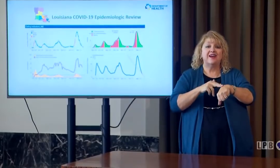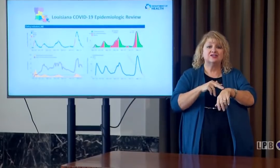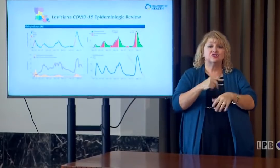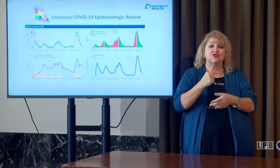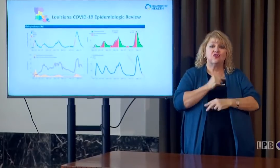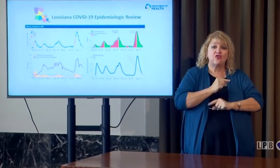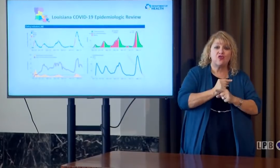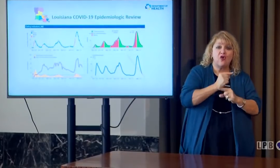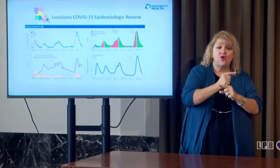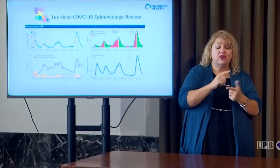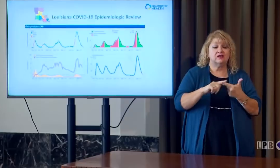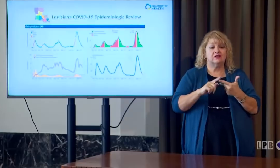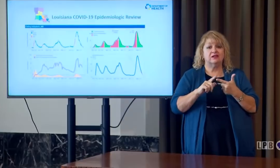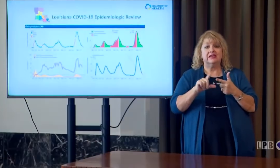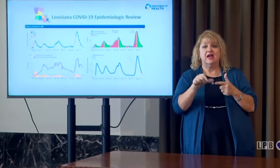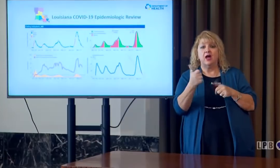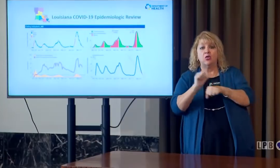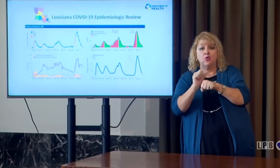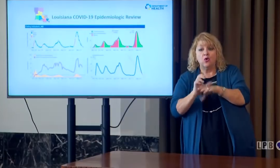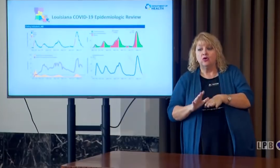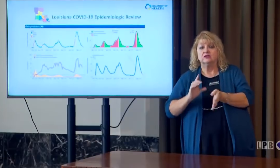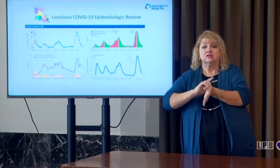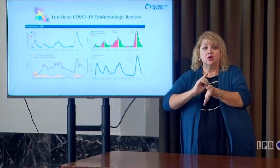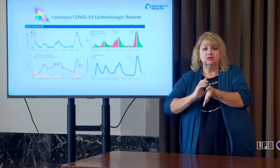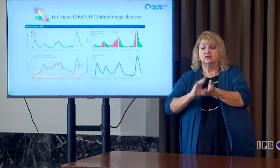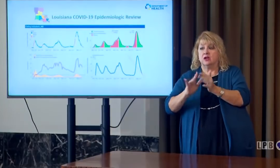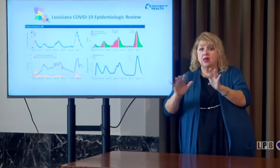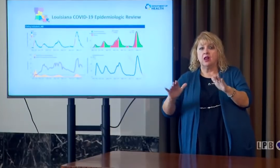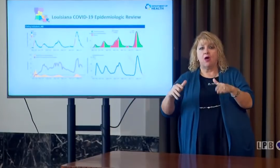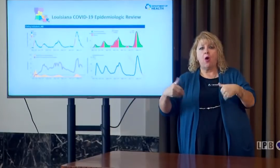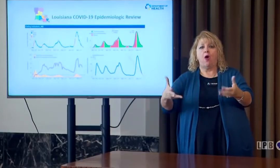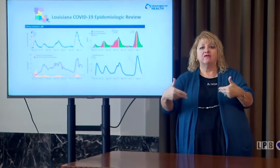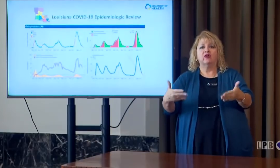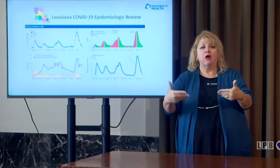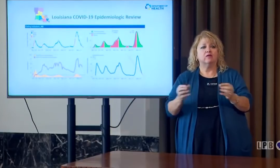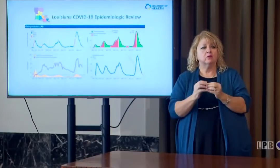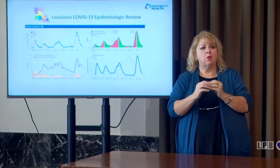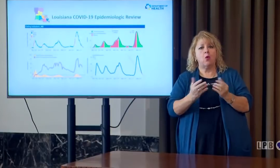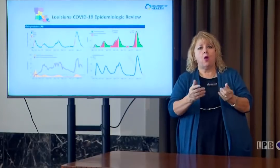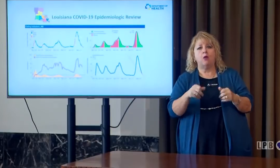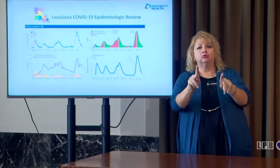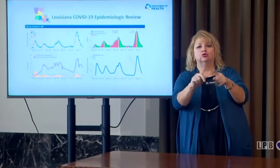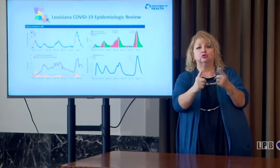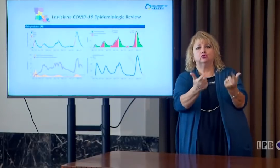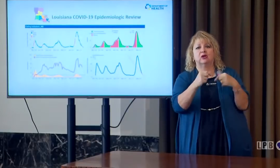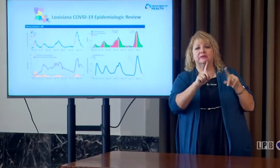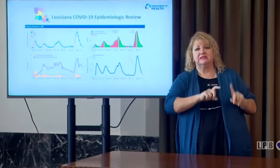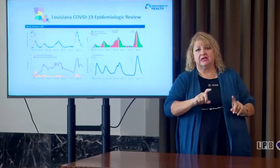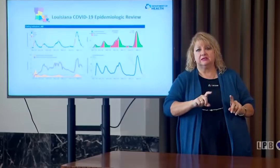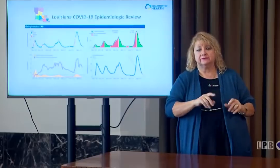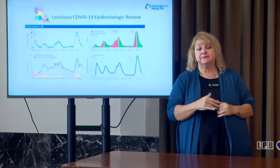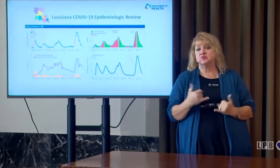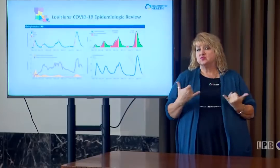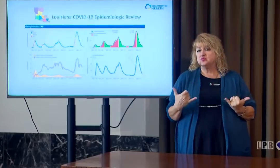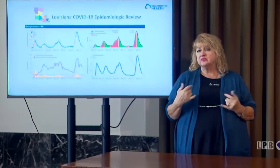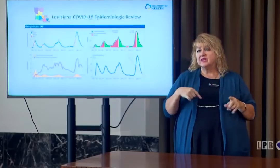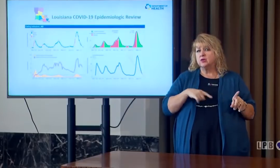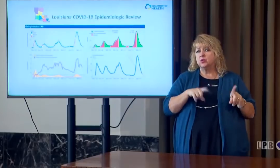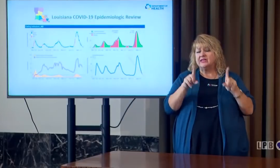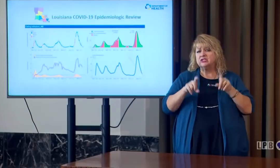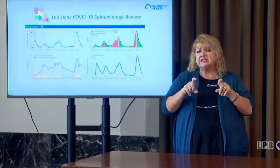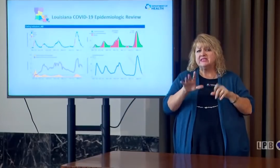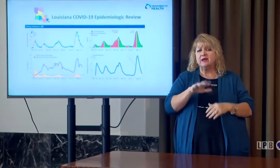individuals who worked hard to continue to provide testing opportunities for people across Louisiana. Right now, we're testing at